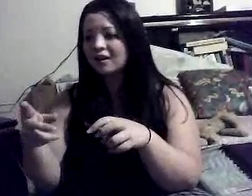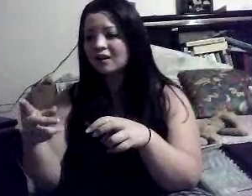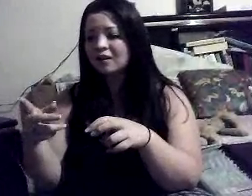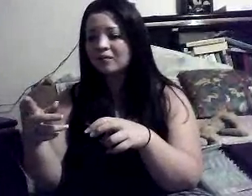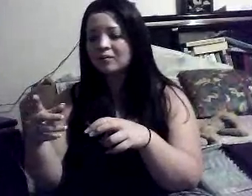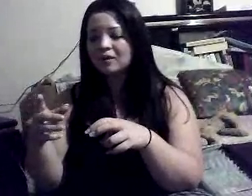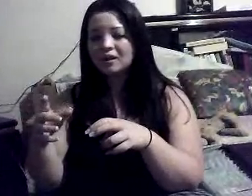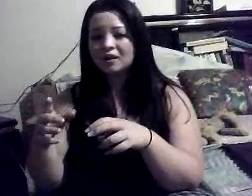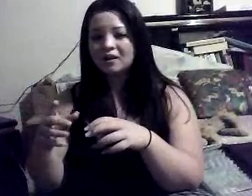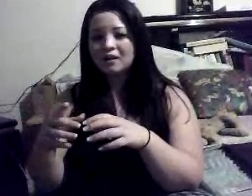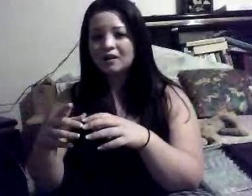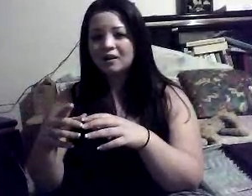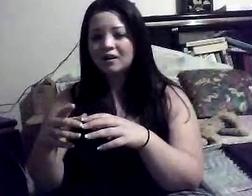times.